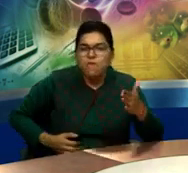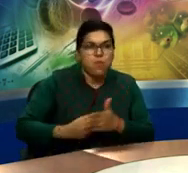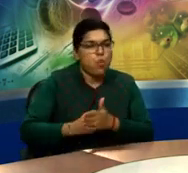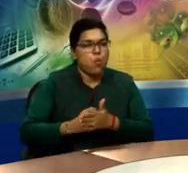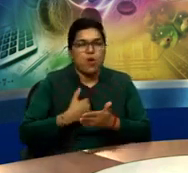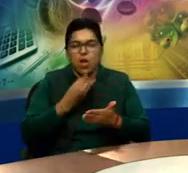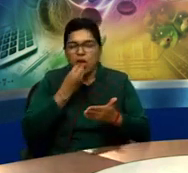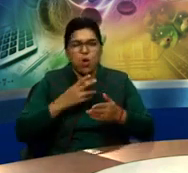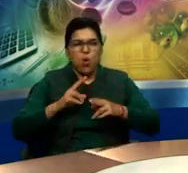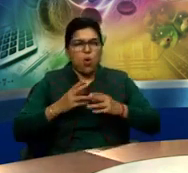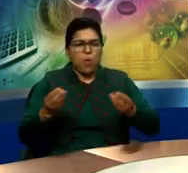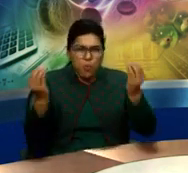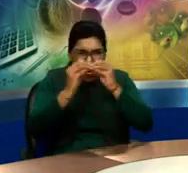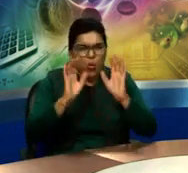leave all that food uneaten